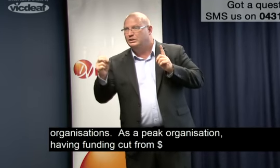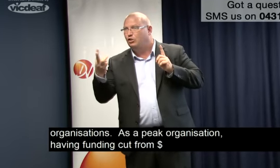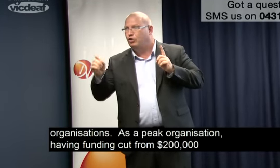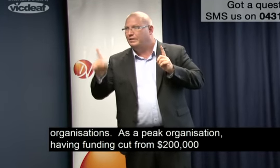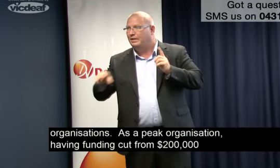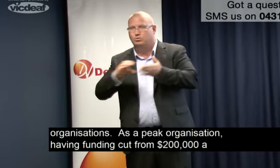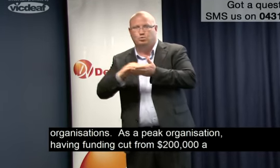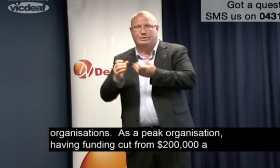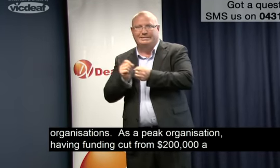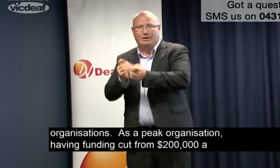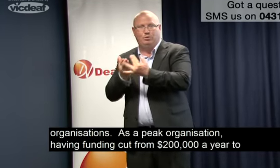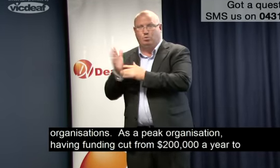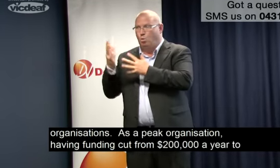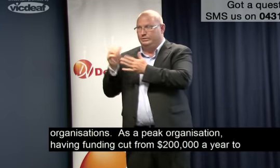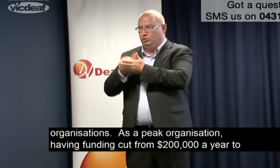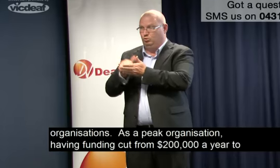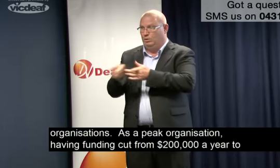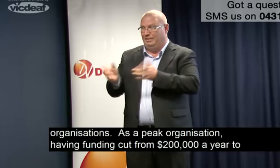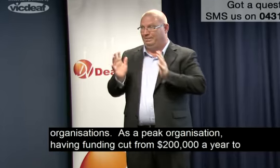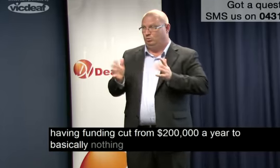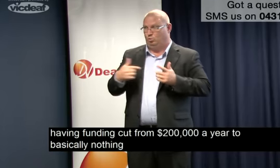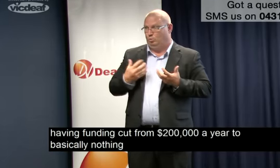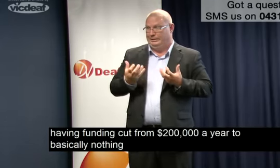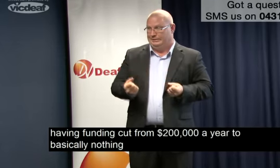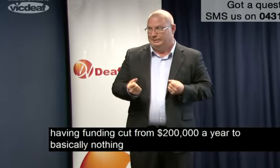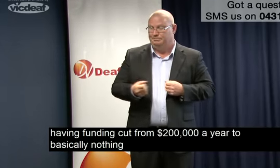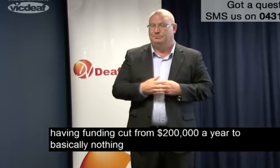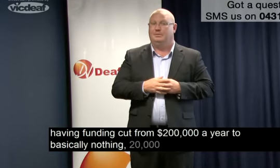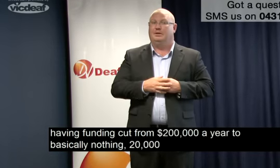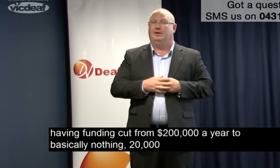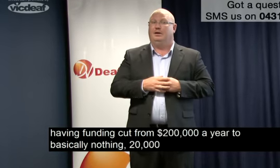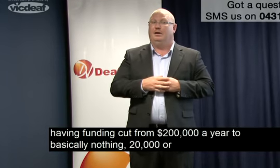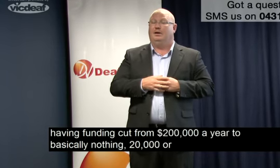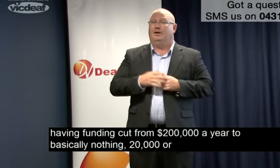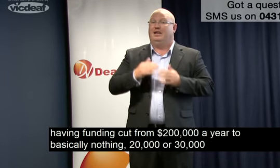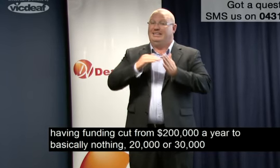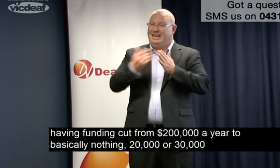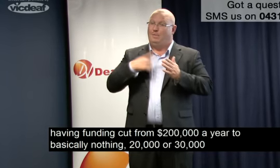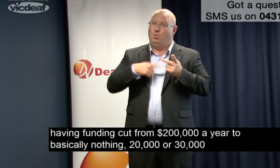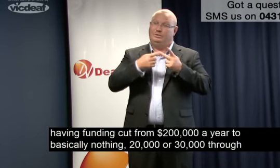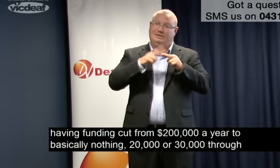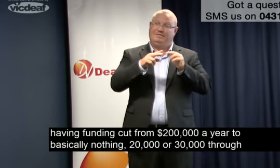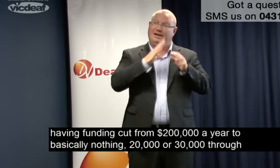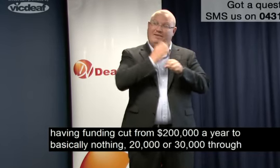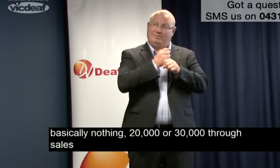basically nothing, $20,000 or $30,000 through sales at the Auslan shop, which is all we receive,